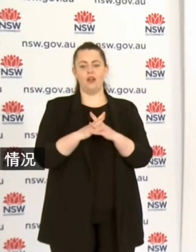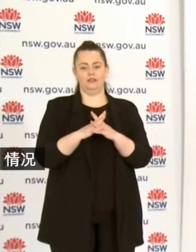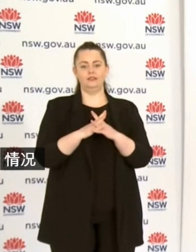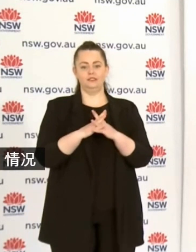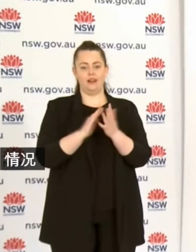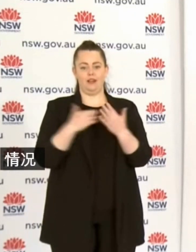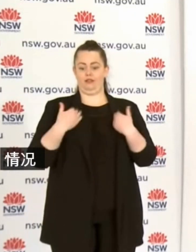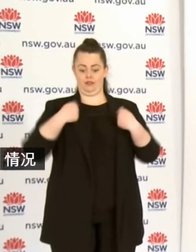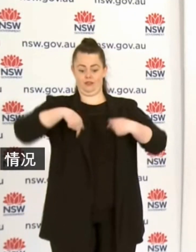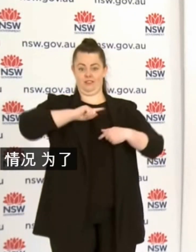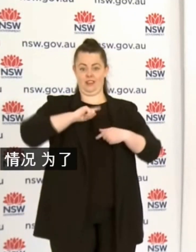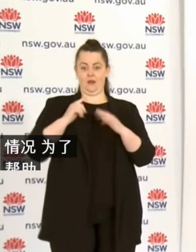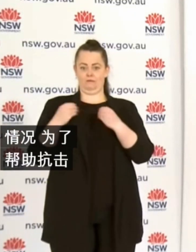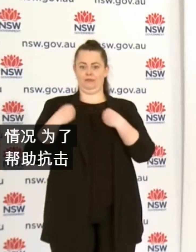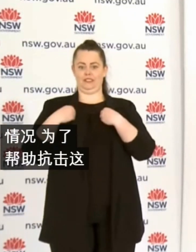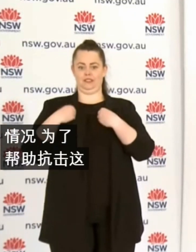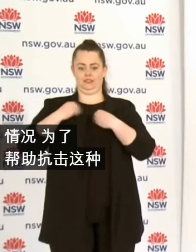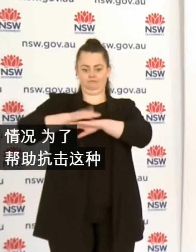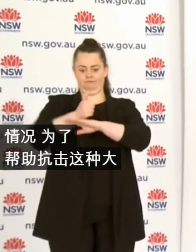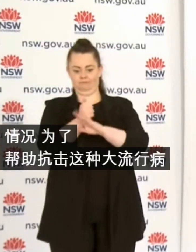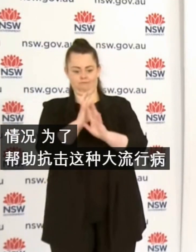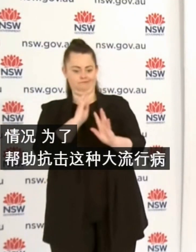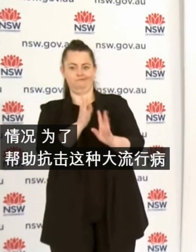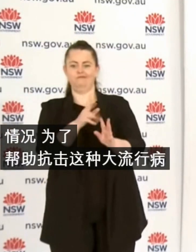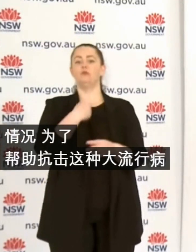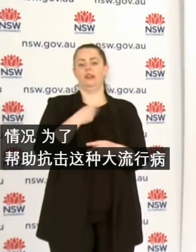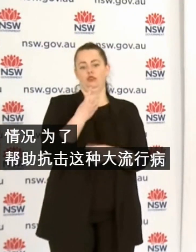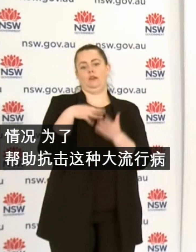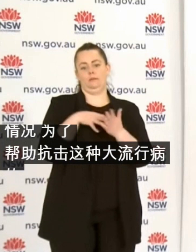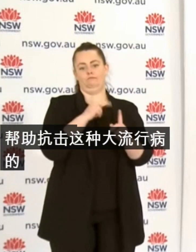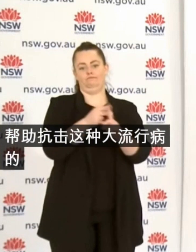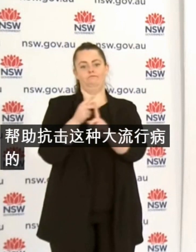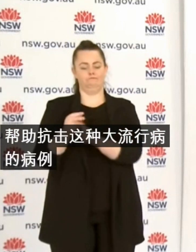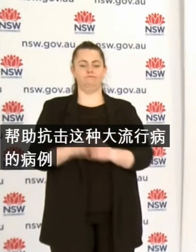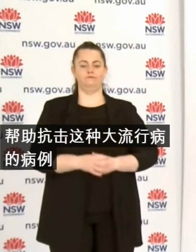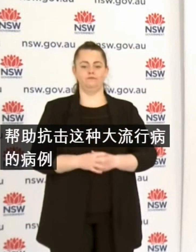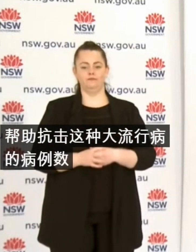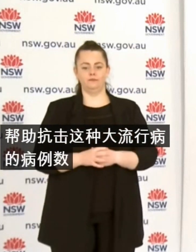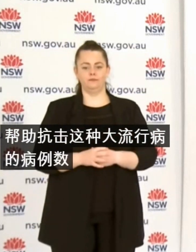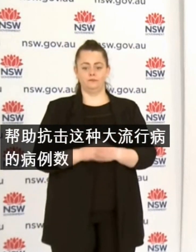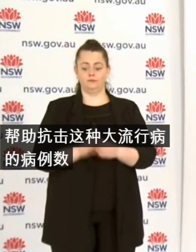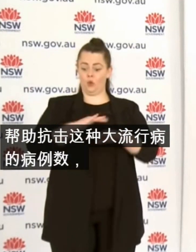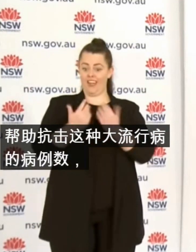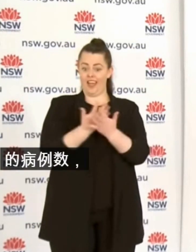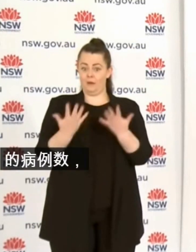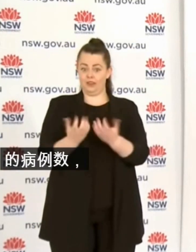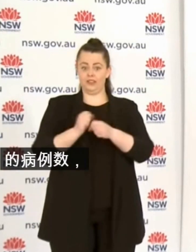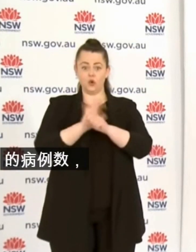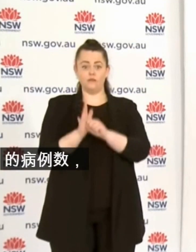great numbers and serving us well to help combat this pandemic. In terms of numbers of cases, there